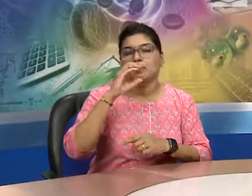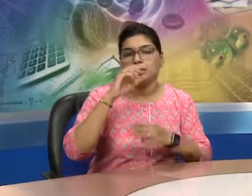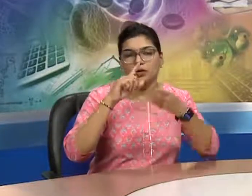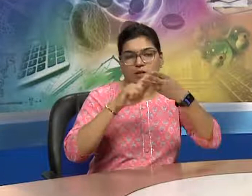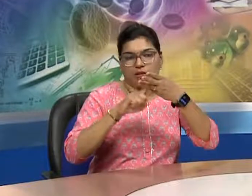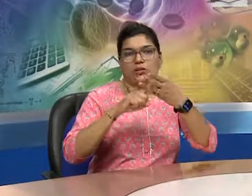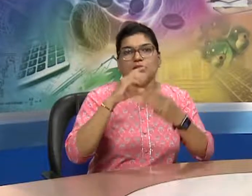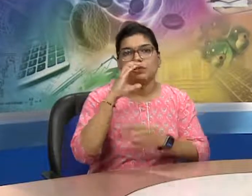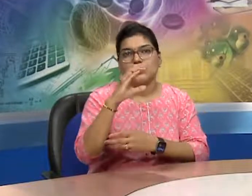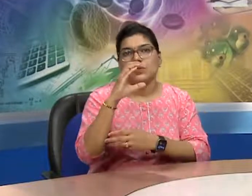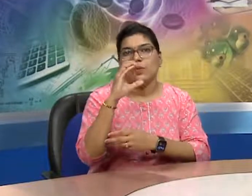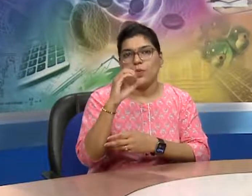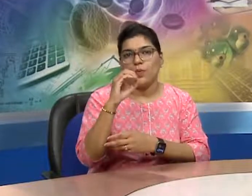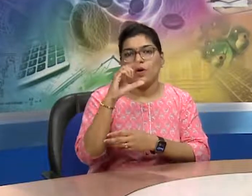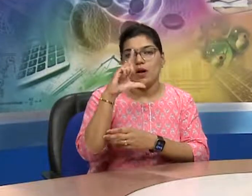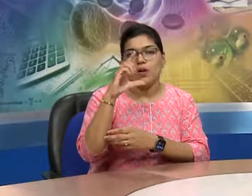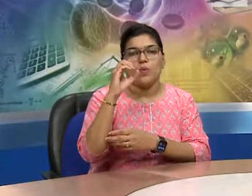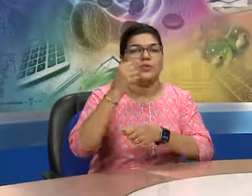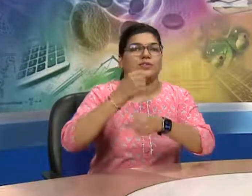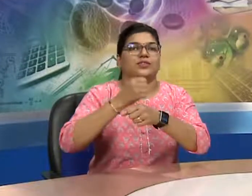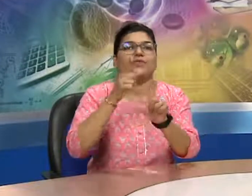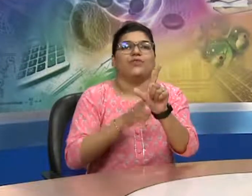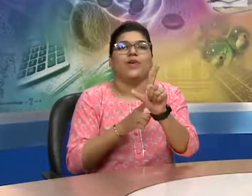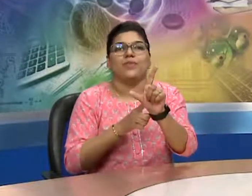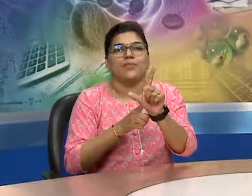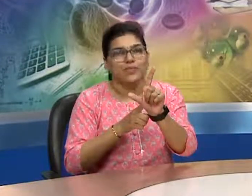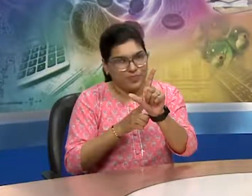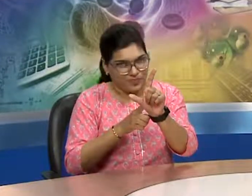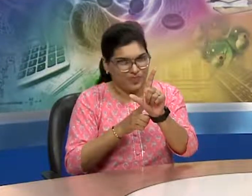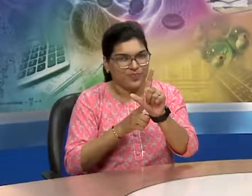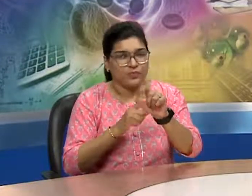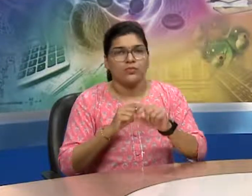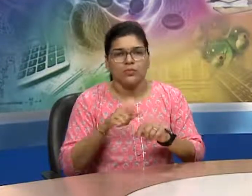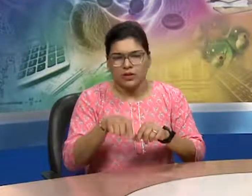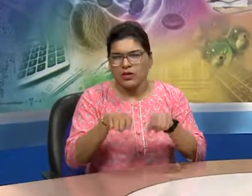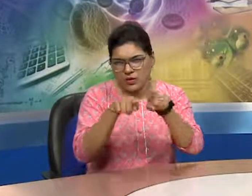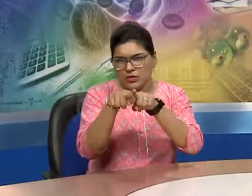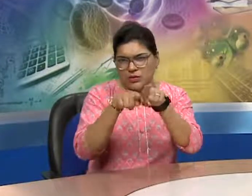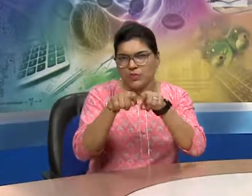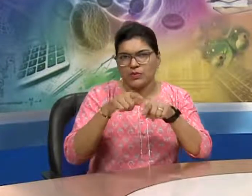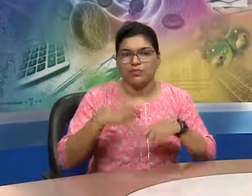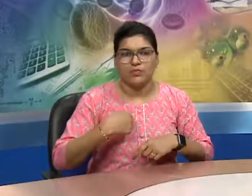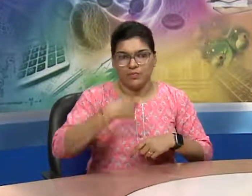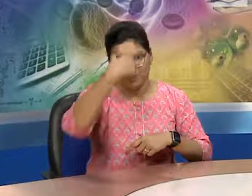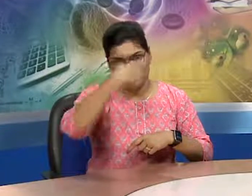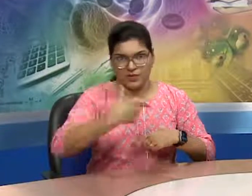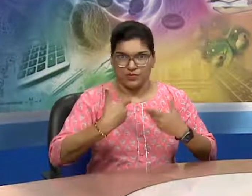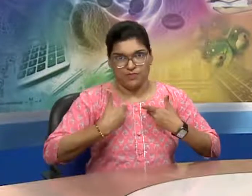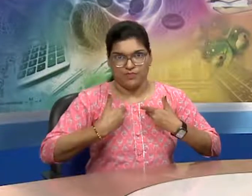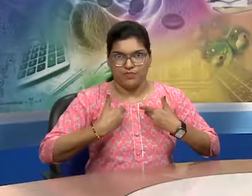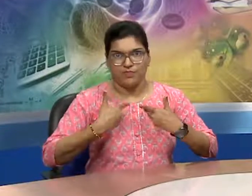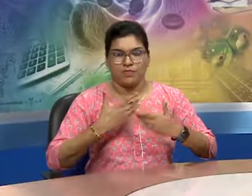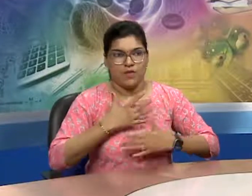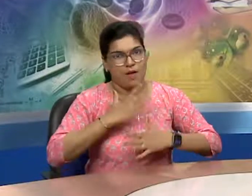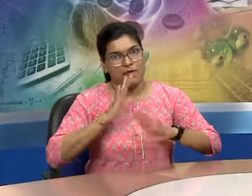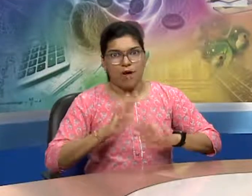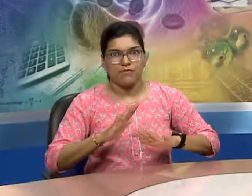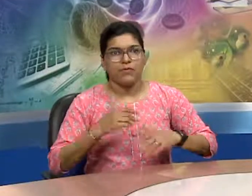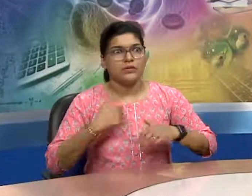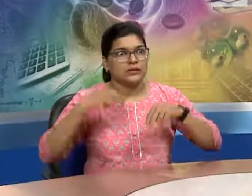then that interrelationship is known as ecology. Let me explain